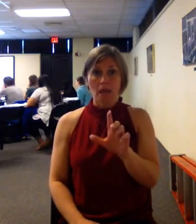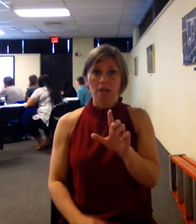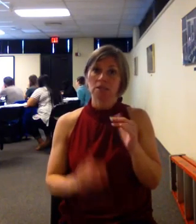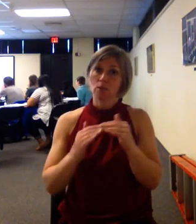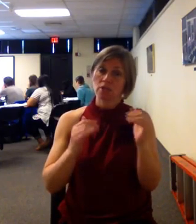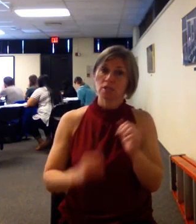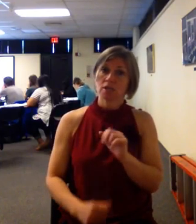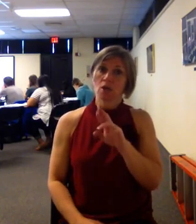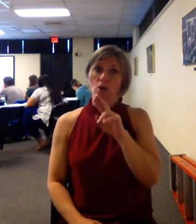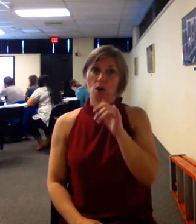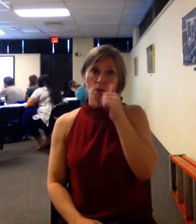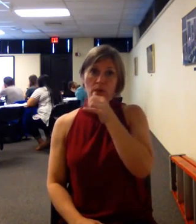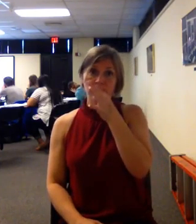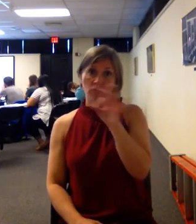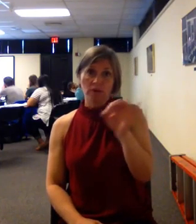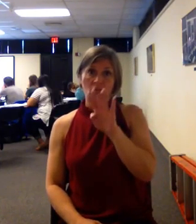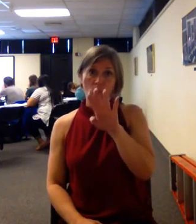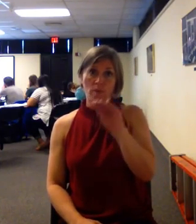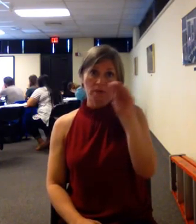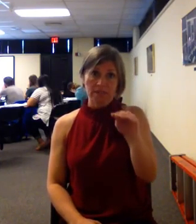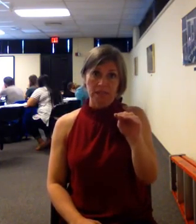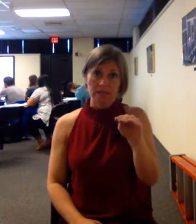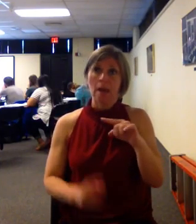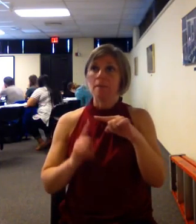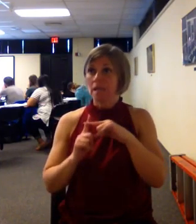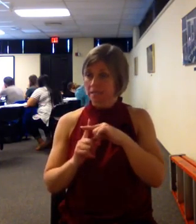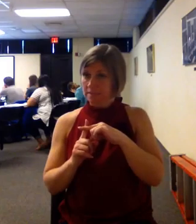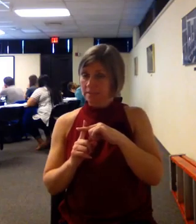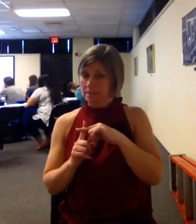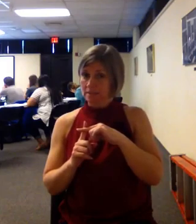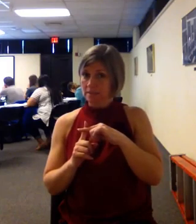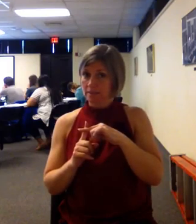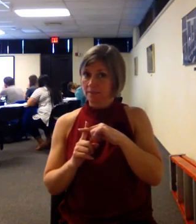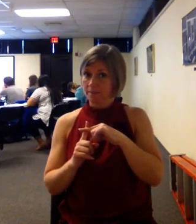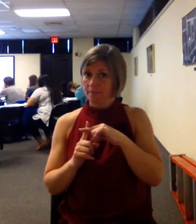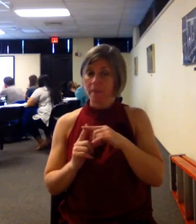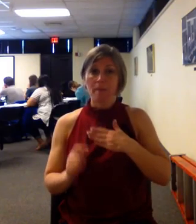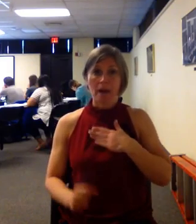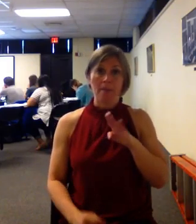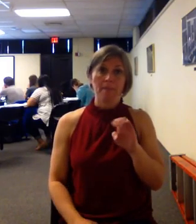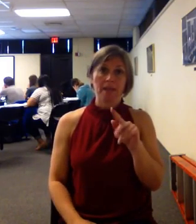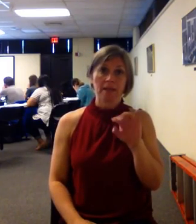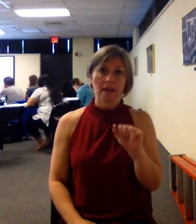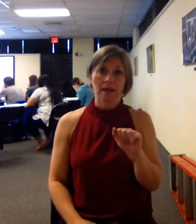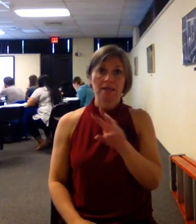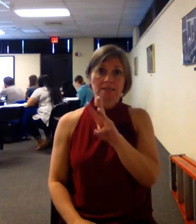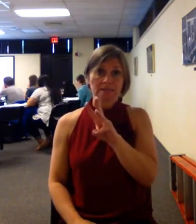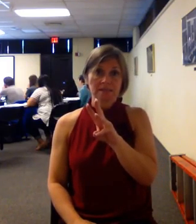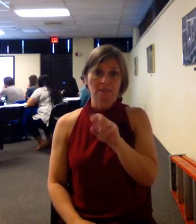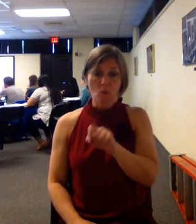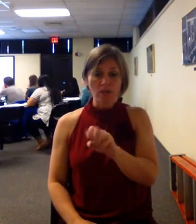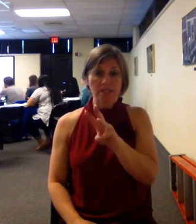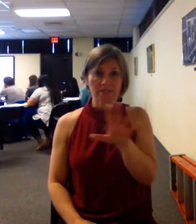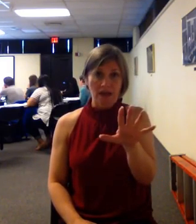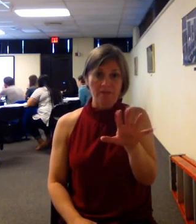4%. Then plus my beta, the 0.65, times 11, the